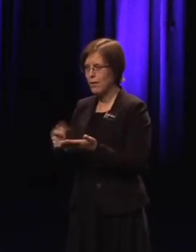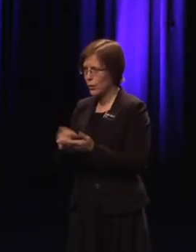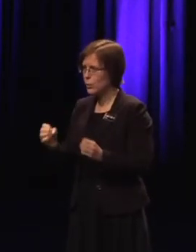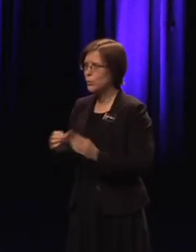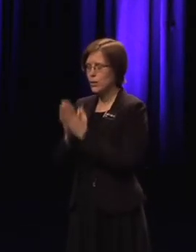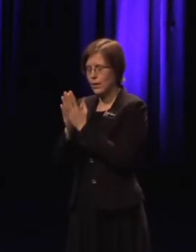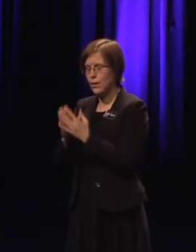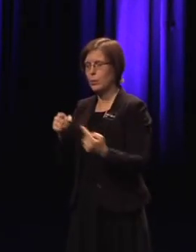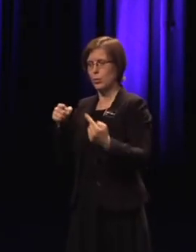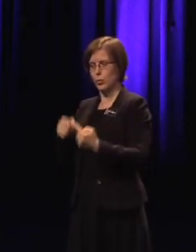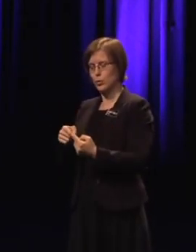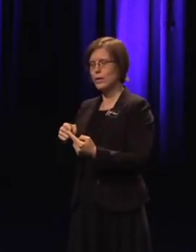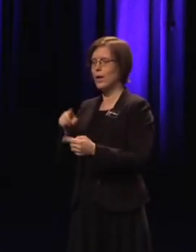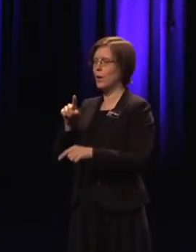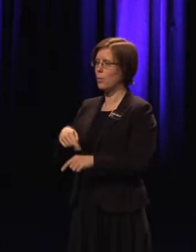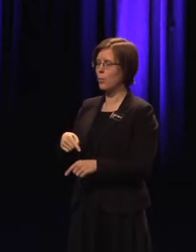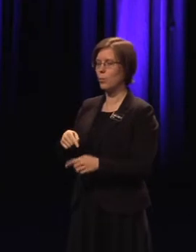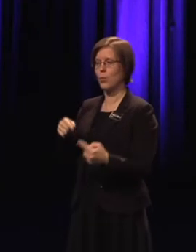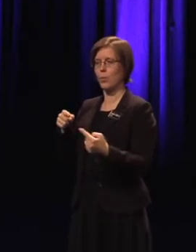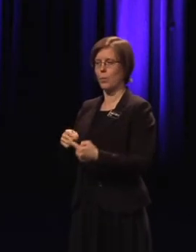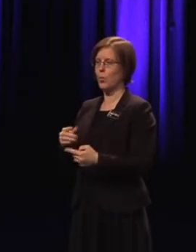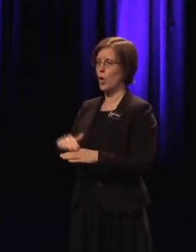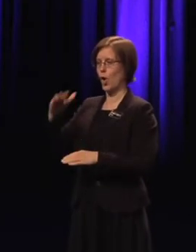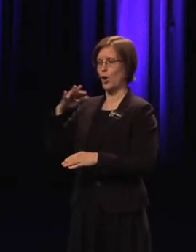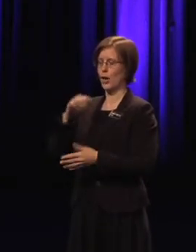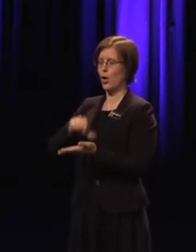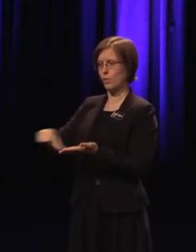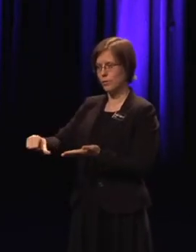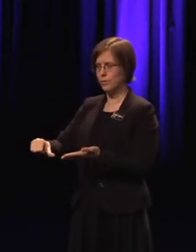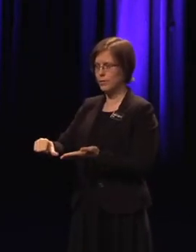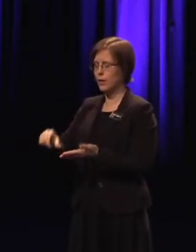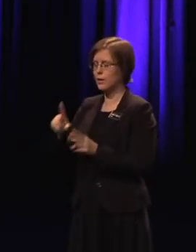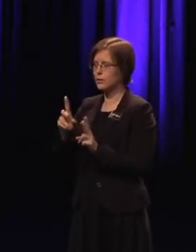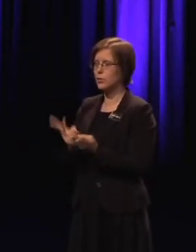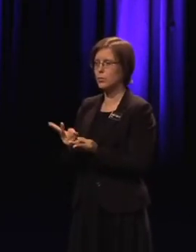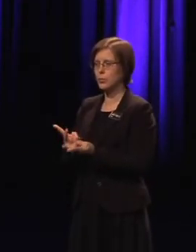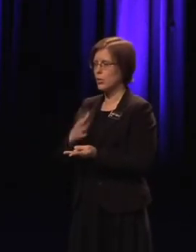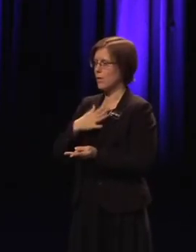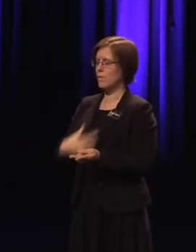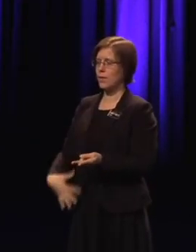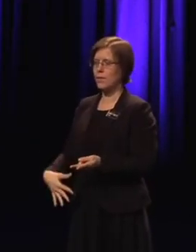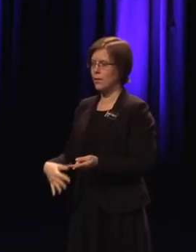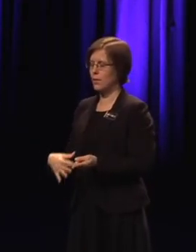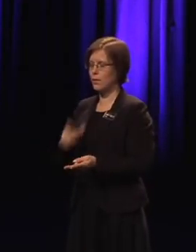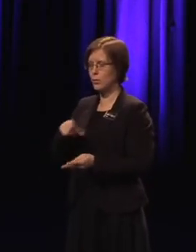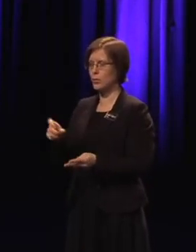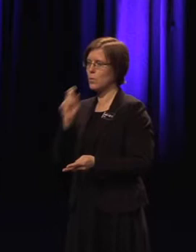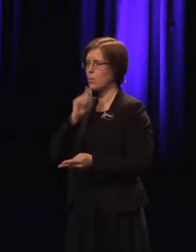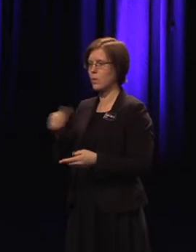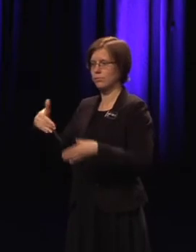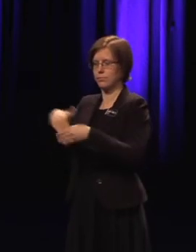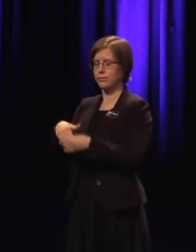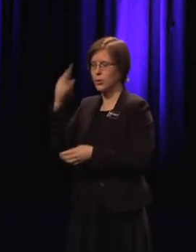high fees that are beyond the reach of the poor, and the poor happen to be the majority of the